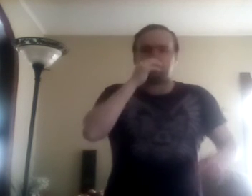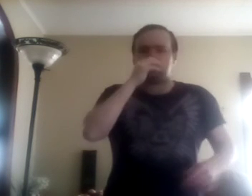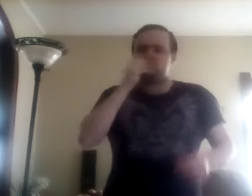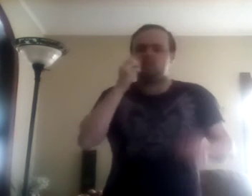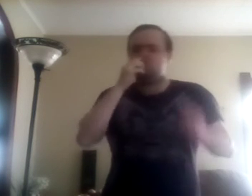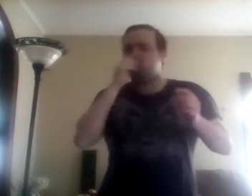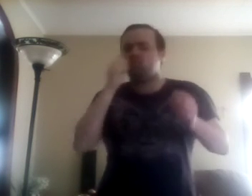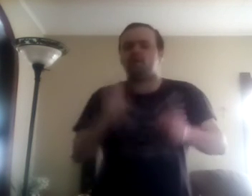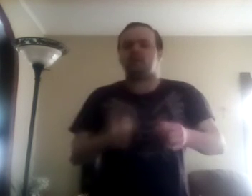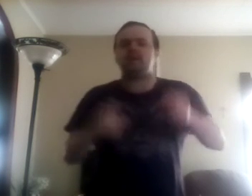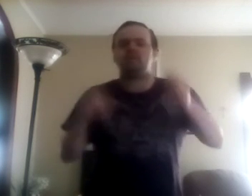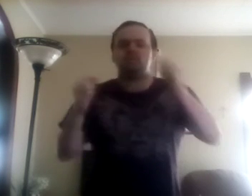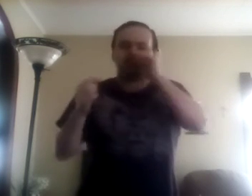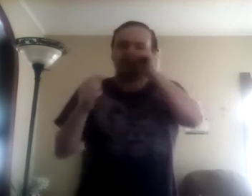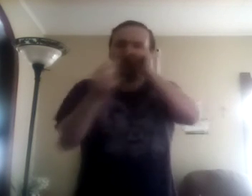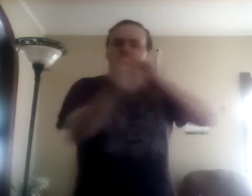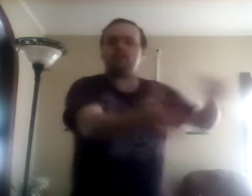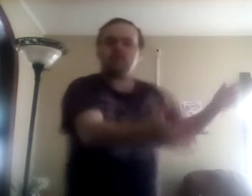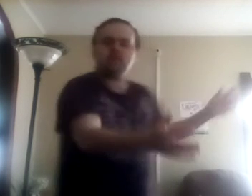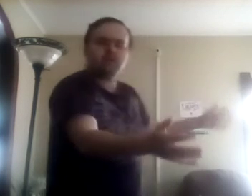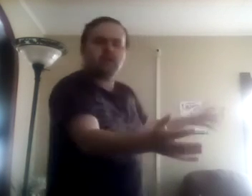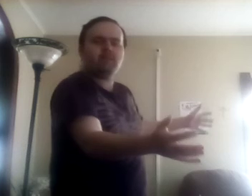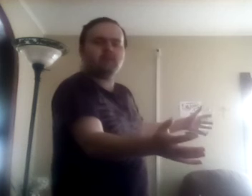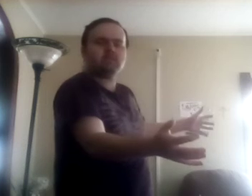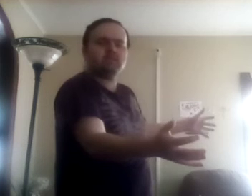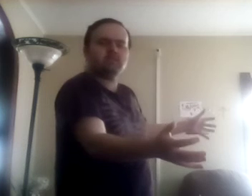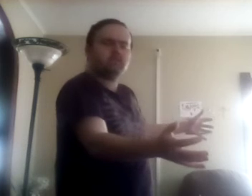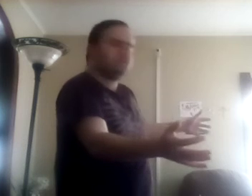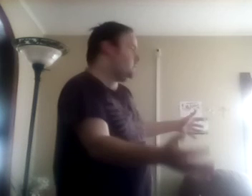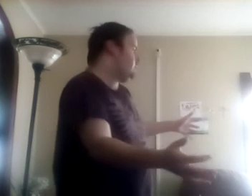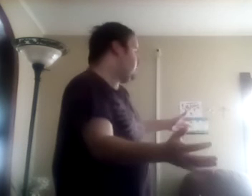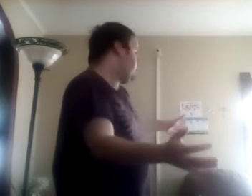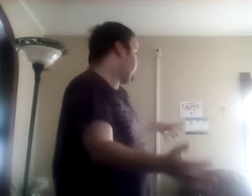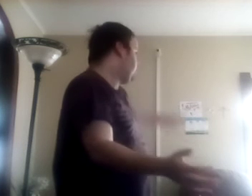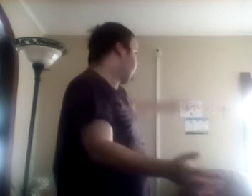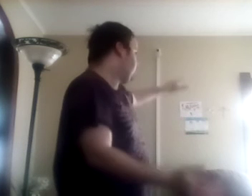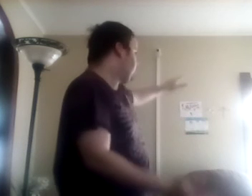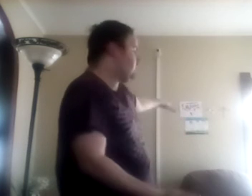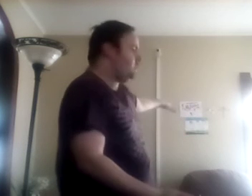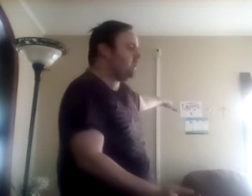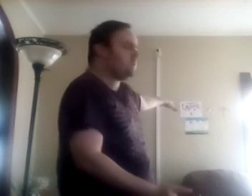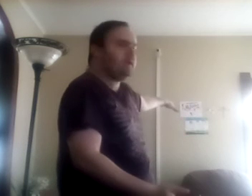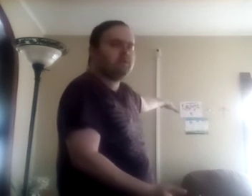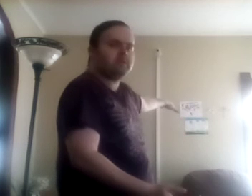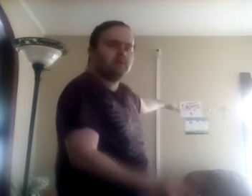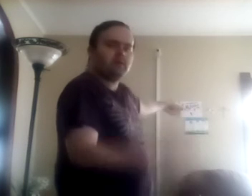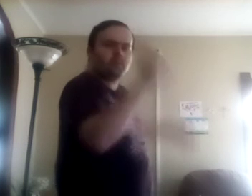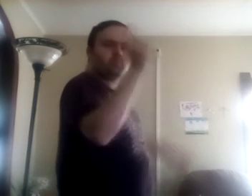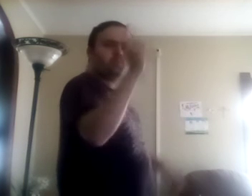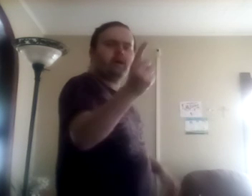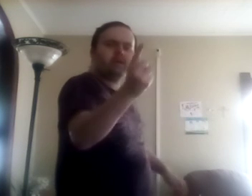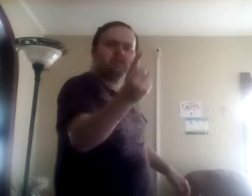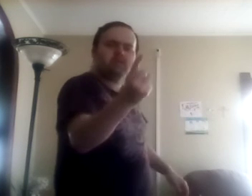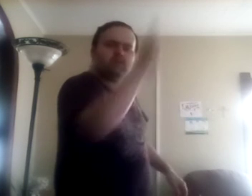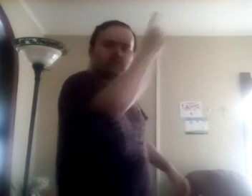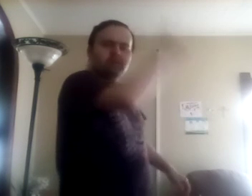mushrooms. We are chemists. Here. We are chemists. Comes one, comes